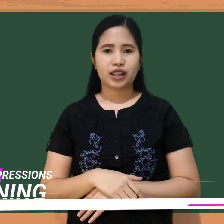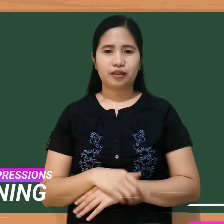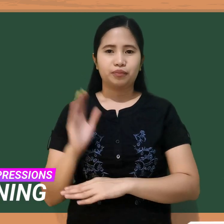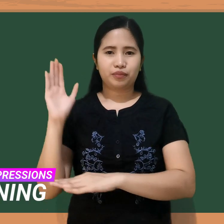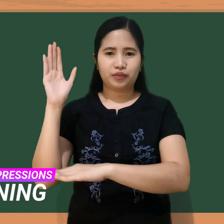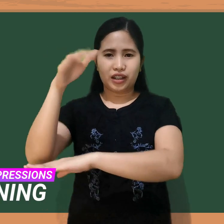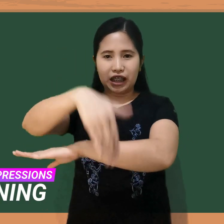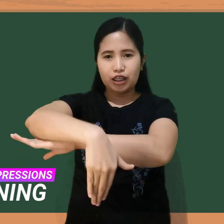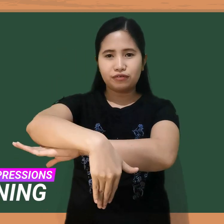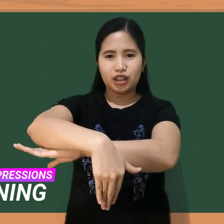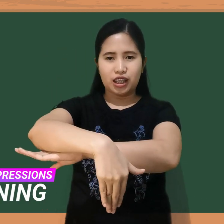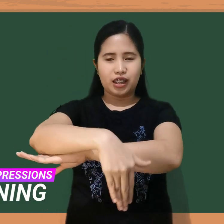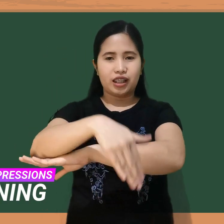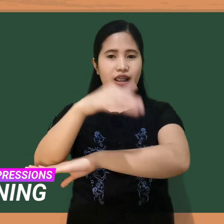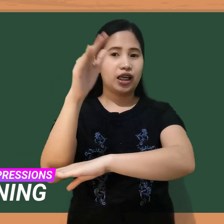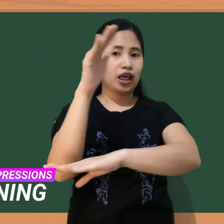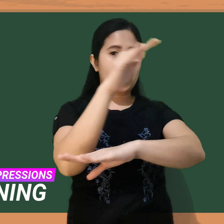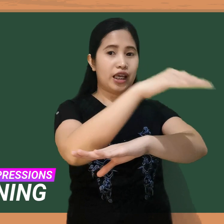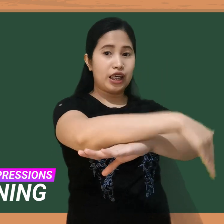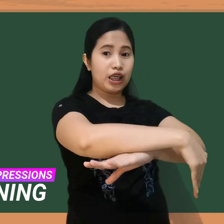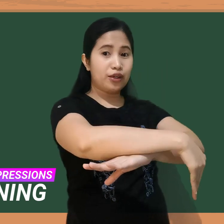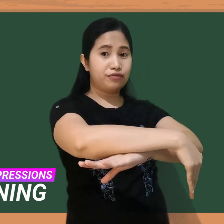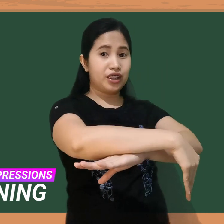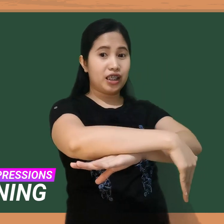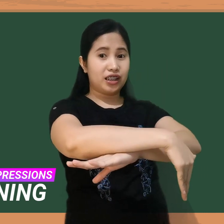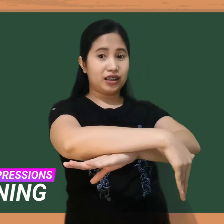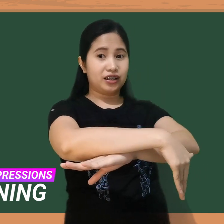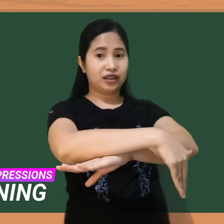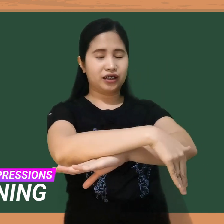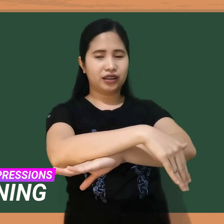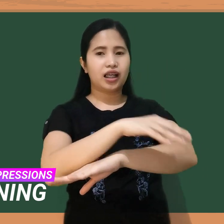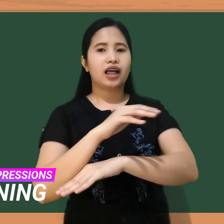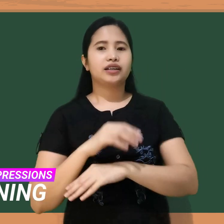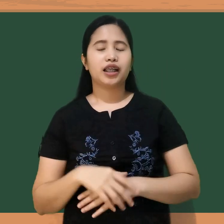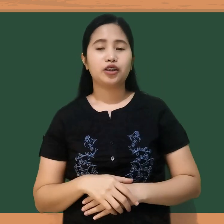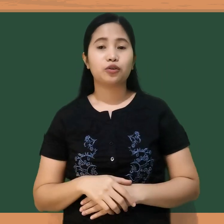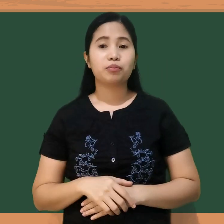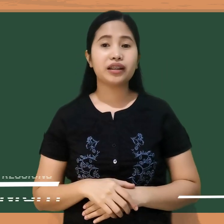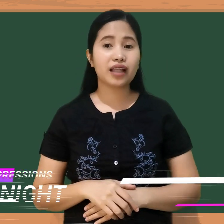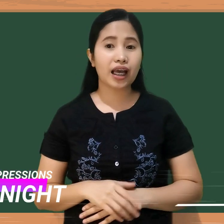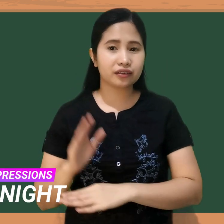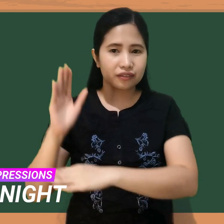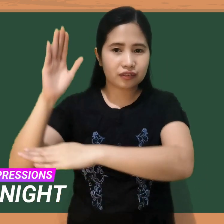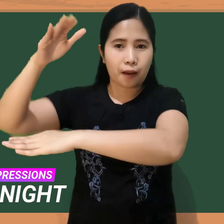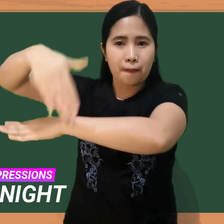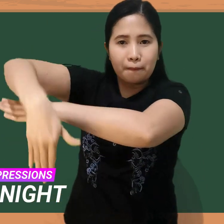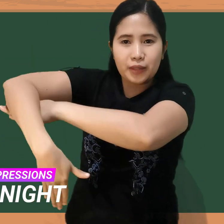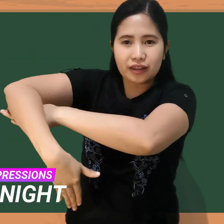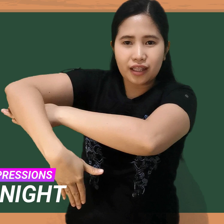Evening. Evening. Evening. Then yung midnight.